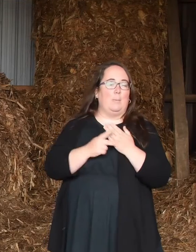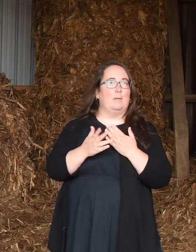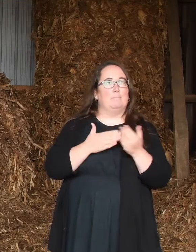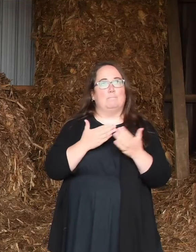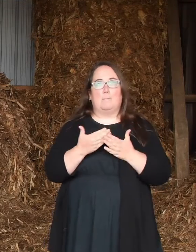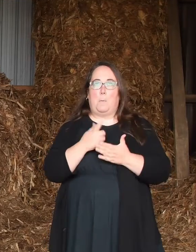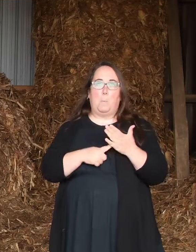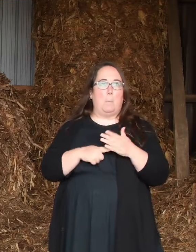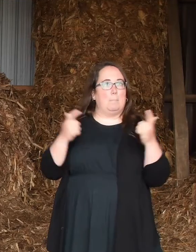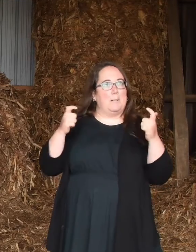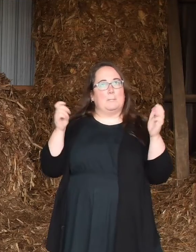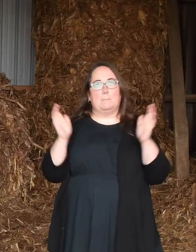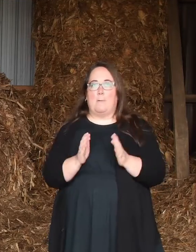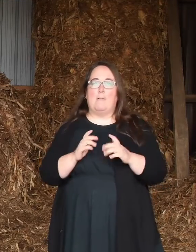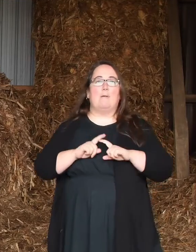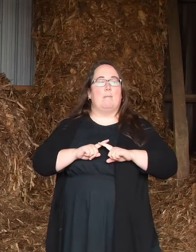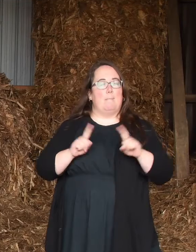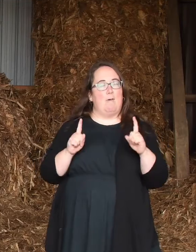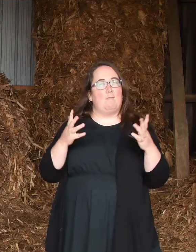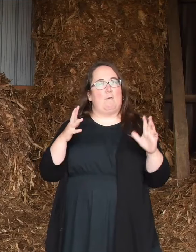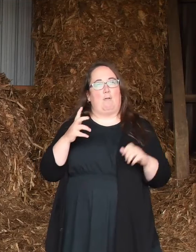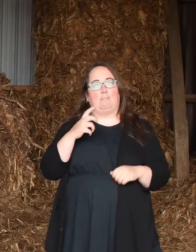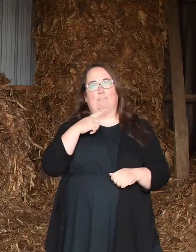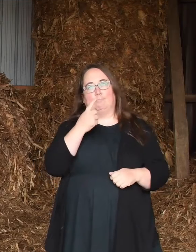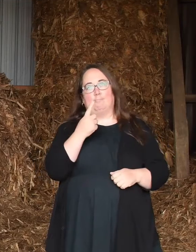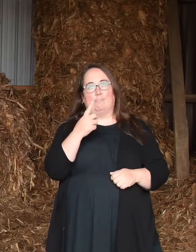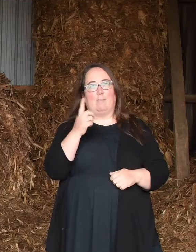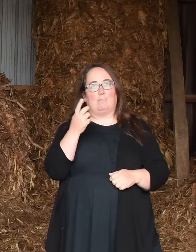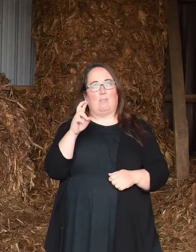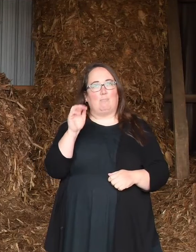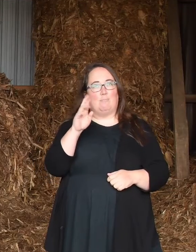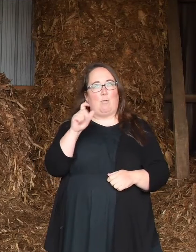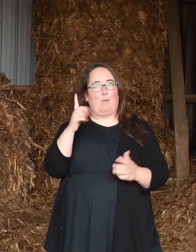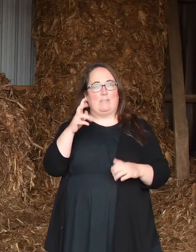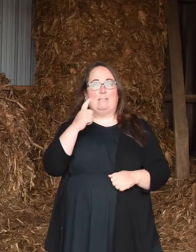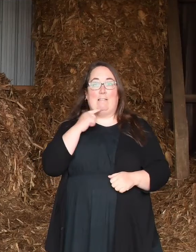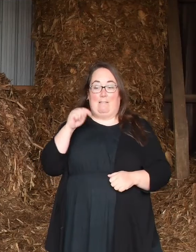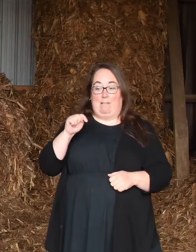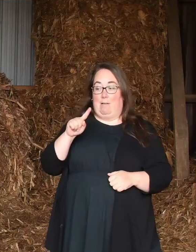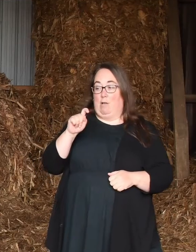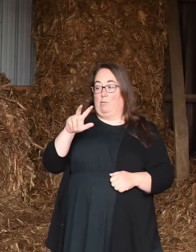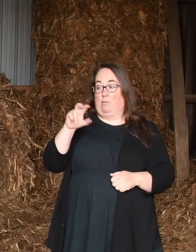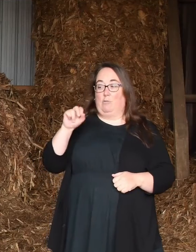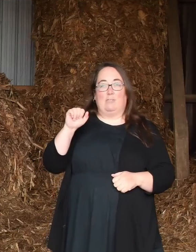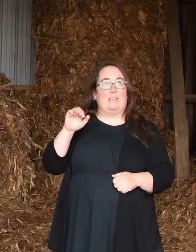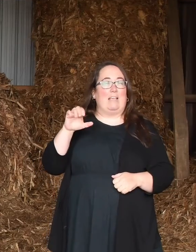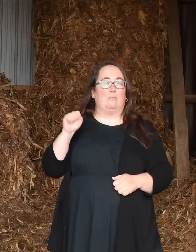what the size. But as stated earlier by Dr. Ball, this 130 acres